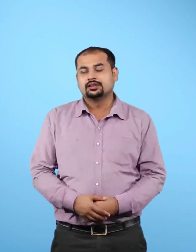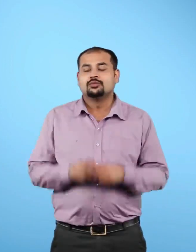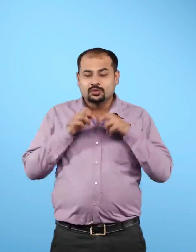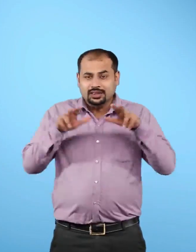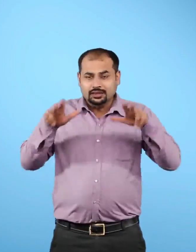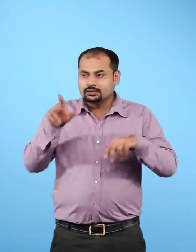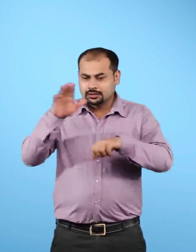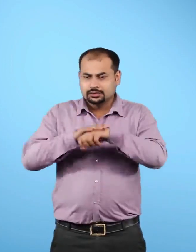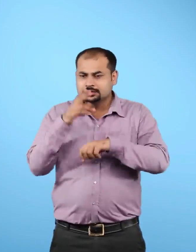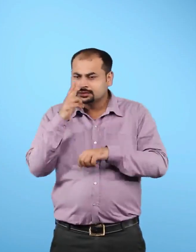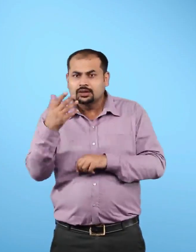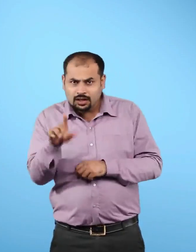Have you seen frogs?